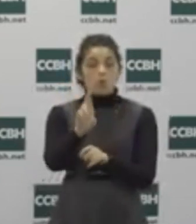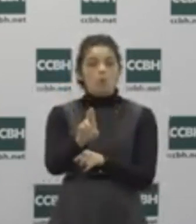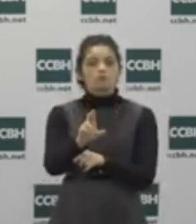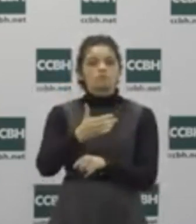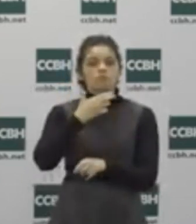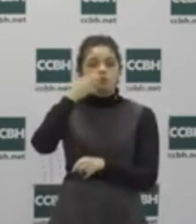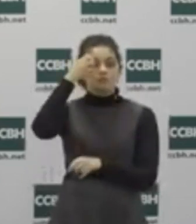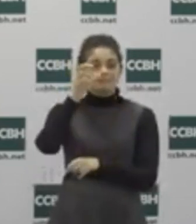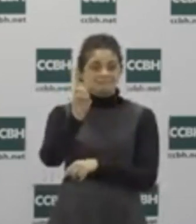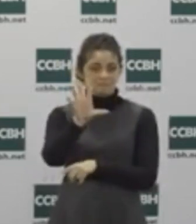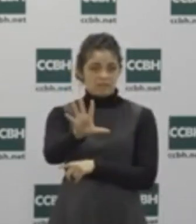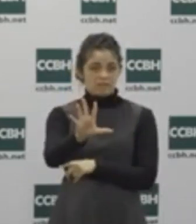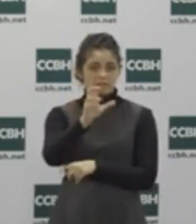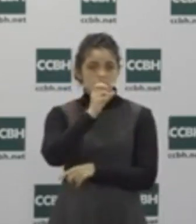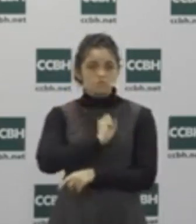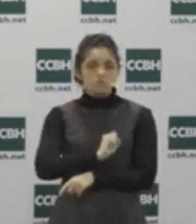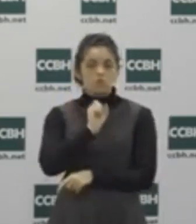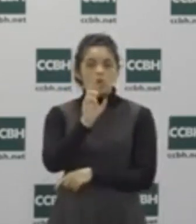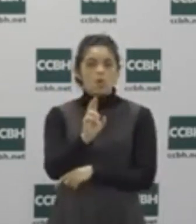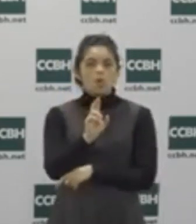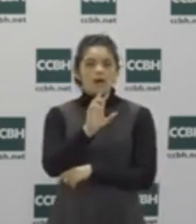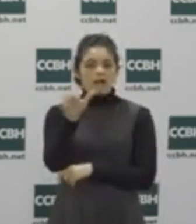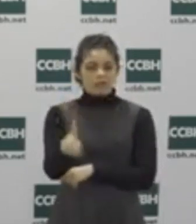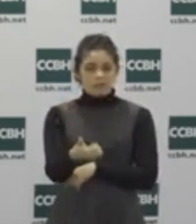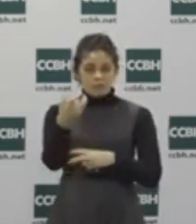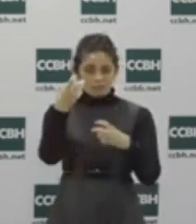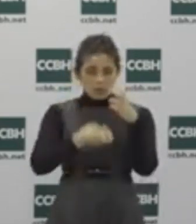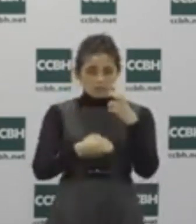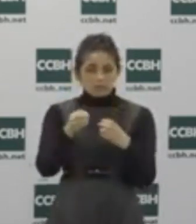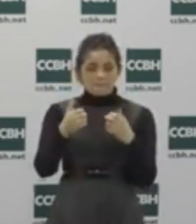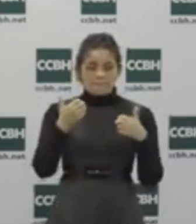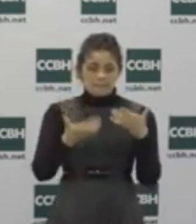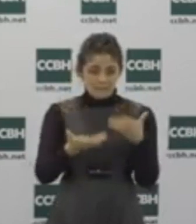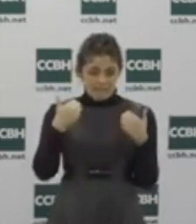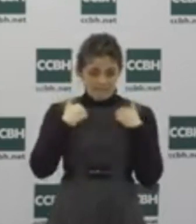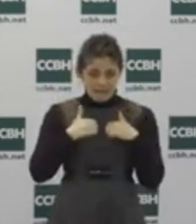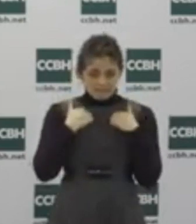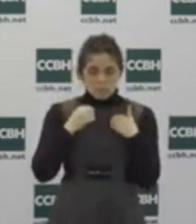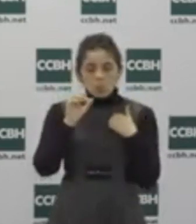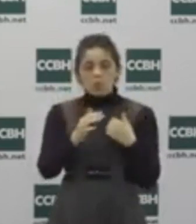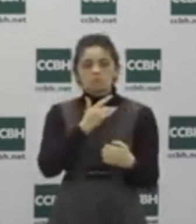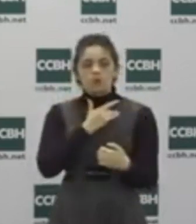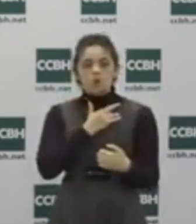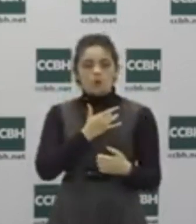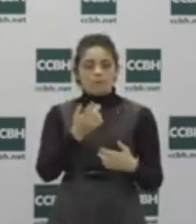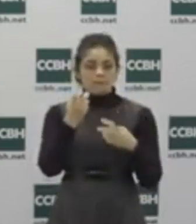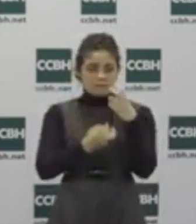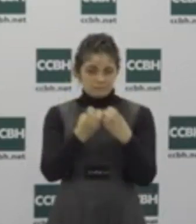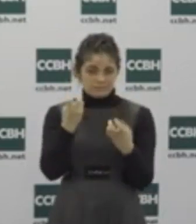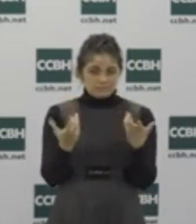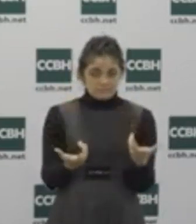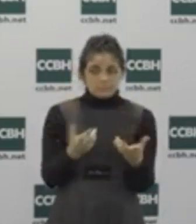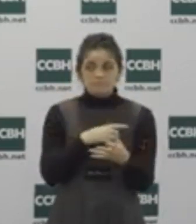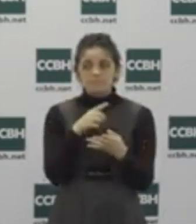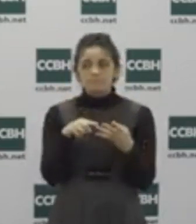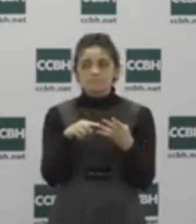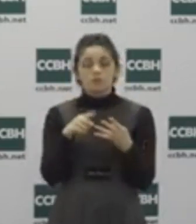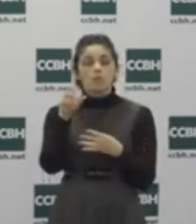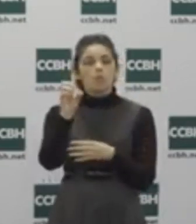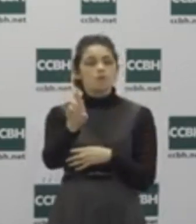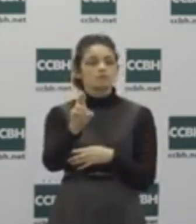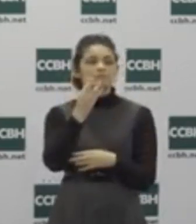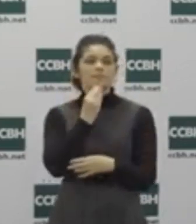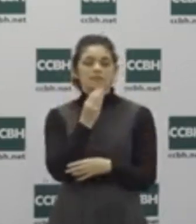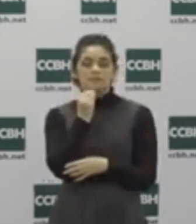older, and those who may have underlying health conditions like asthma or heart disease or